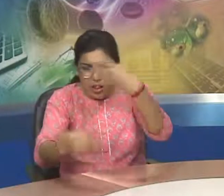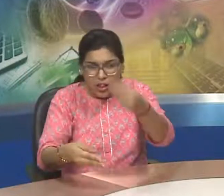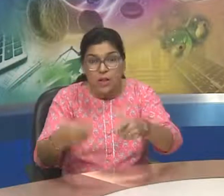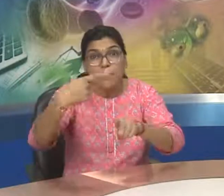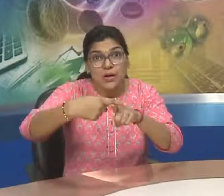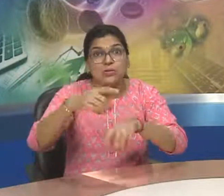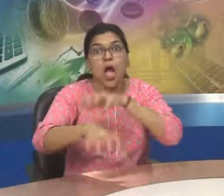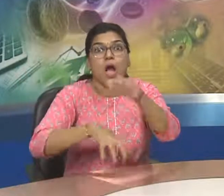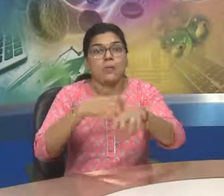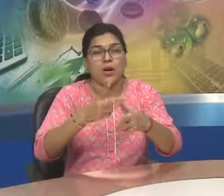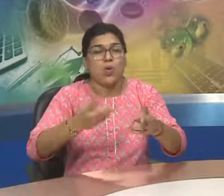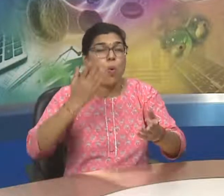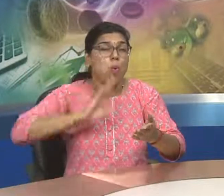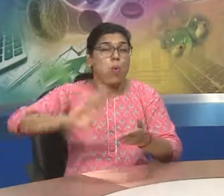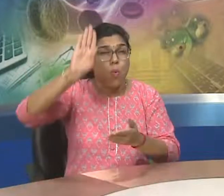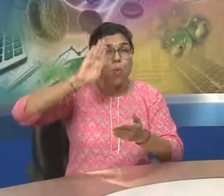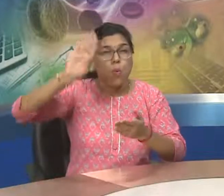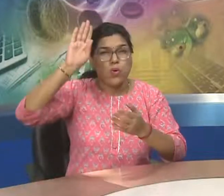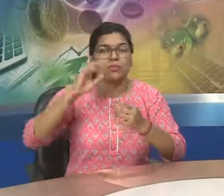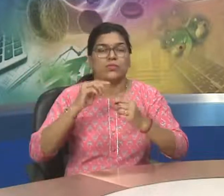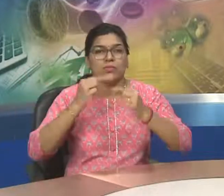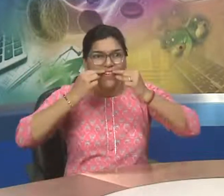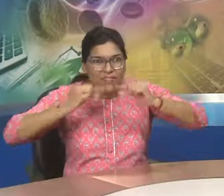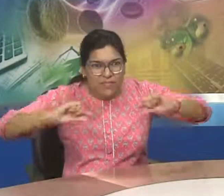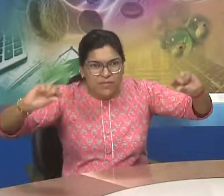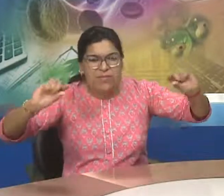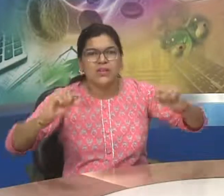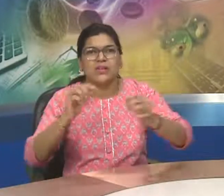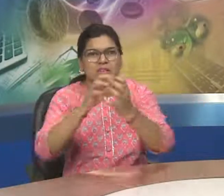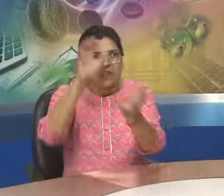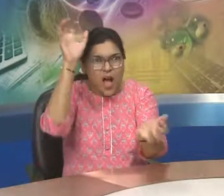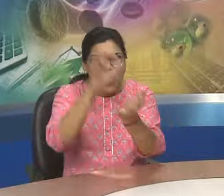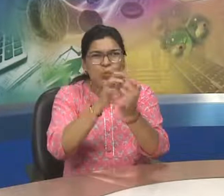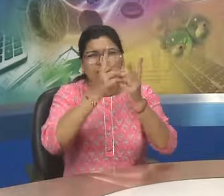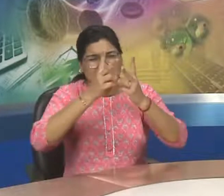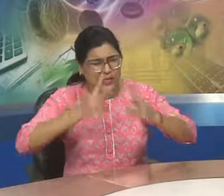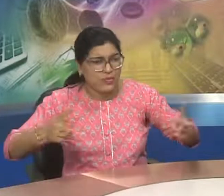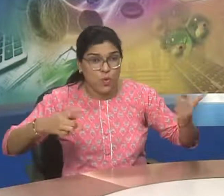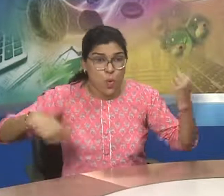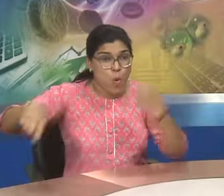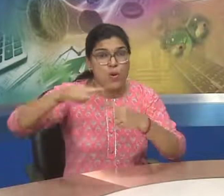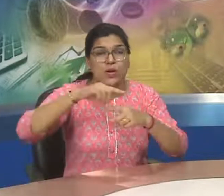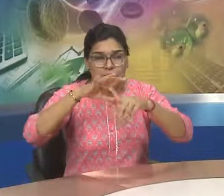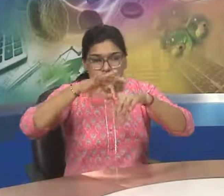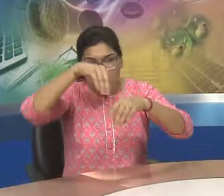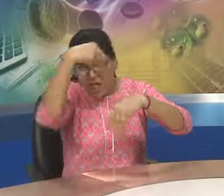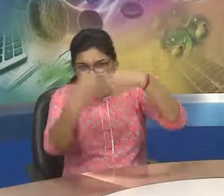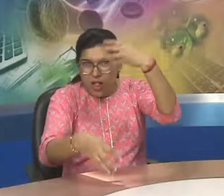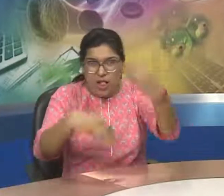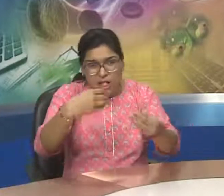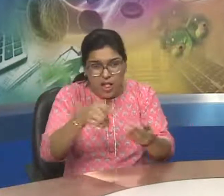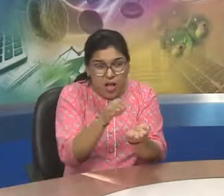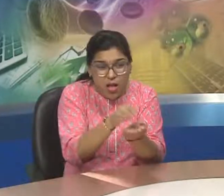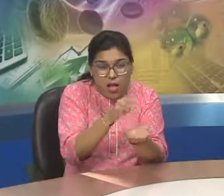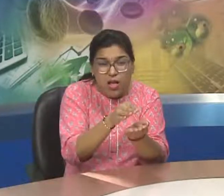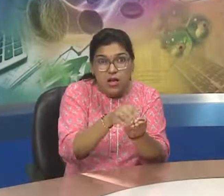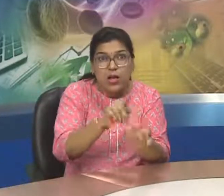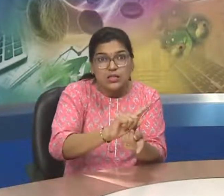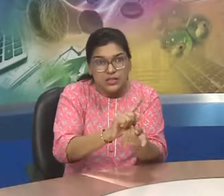fungi decompose dead plant and animals,